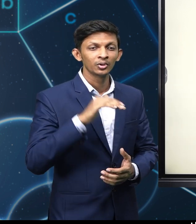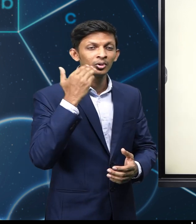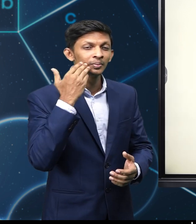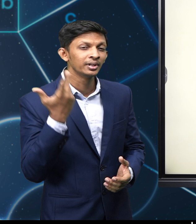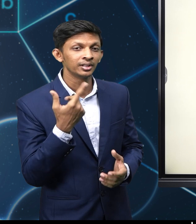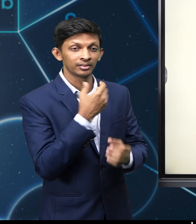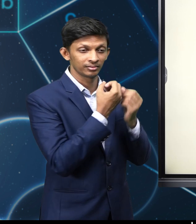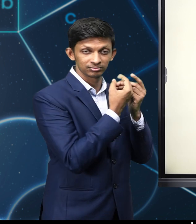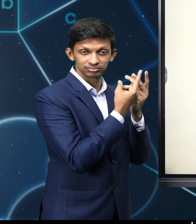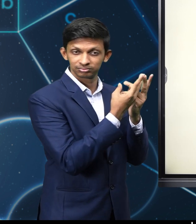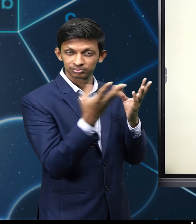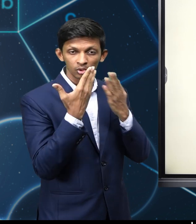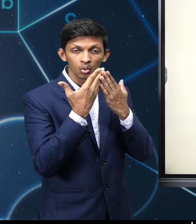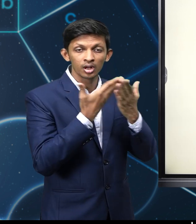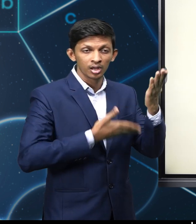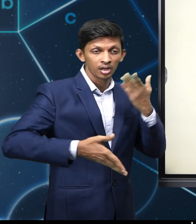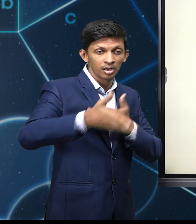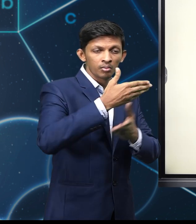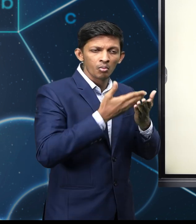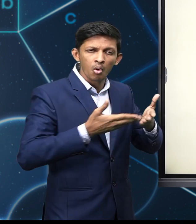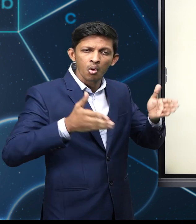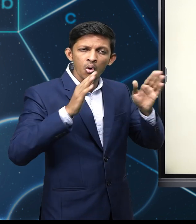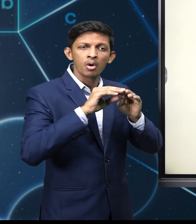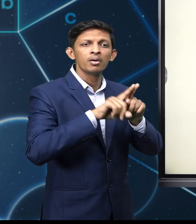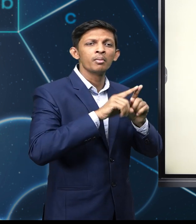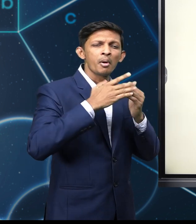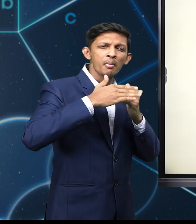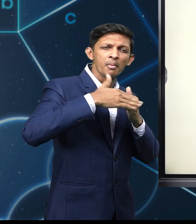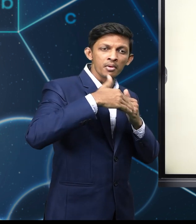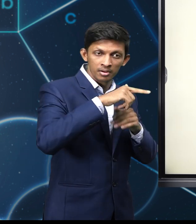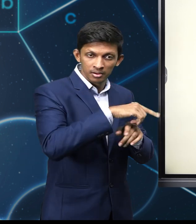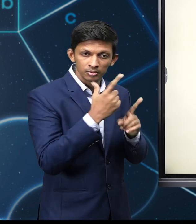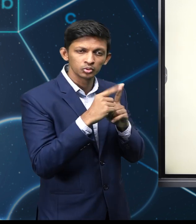When the number of students is more, the work done will also be more.